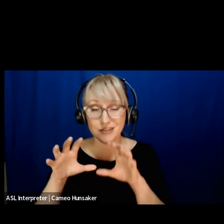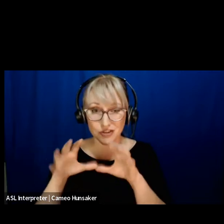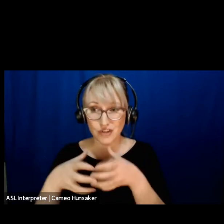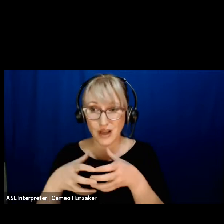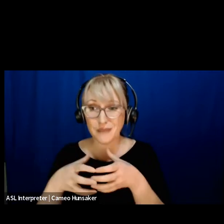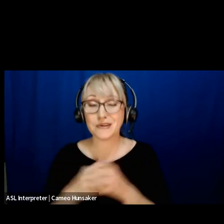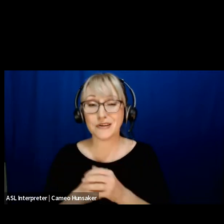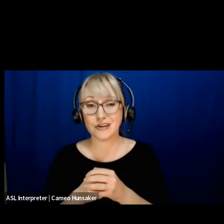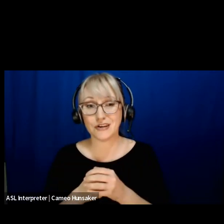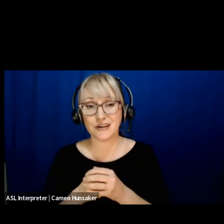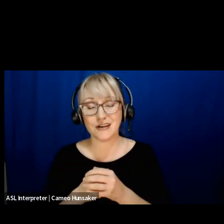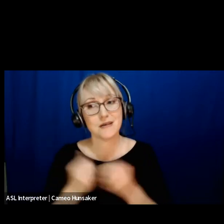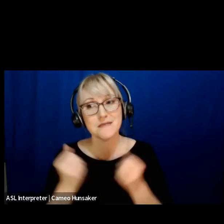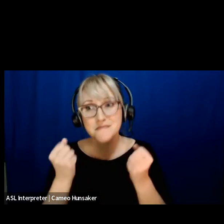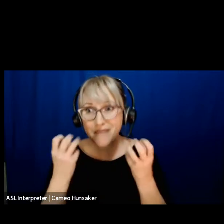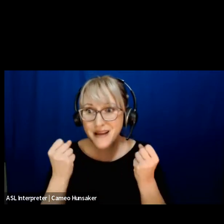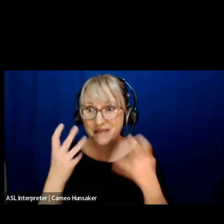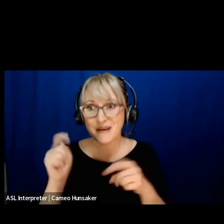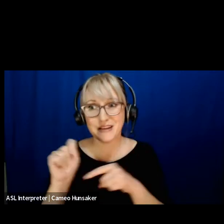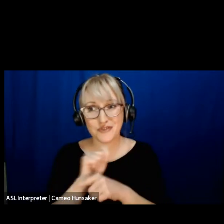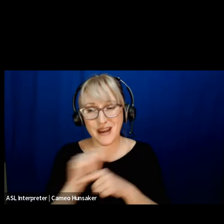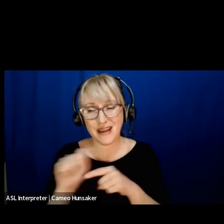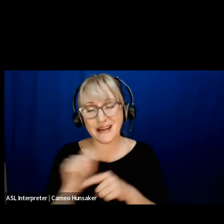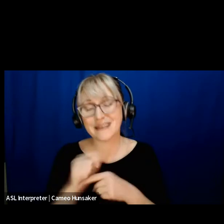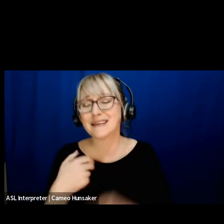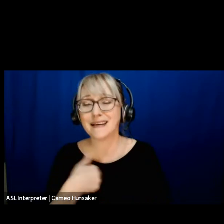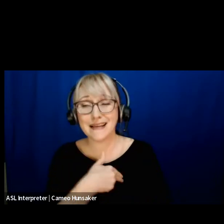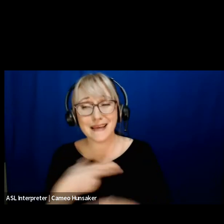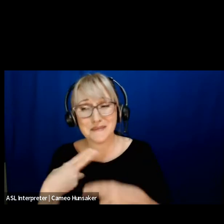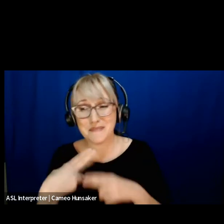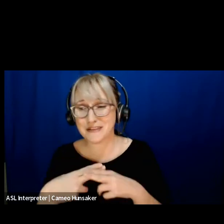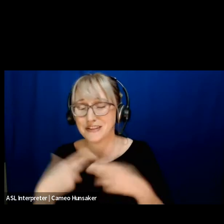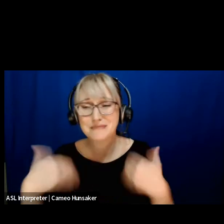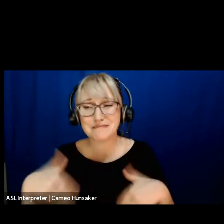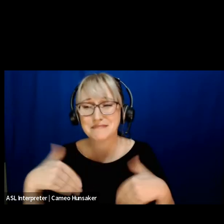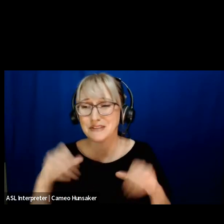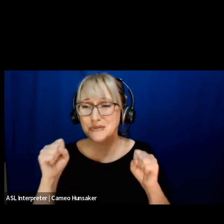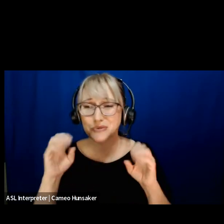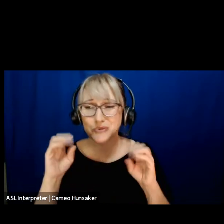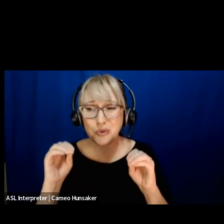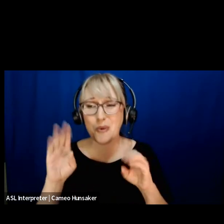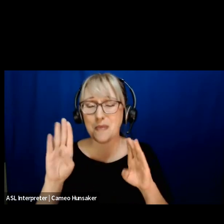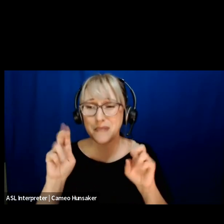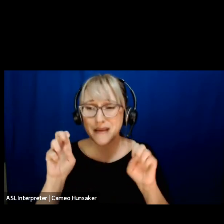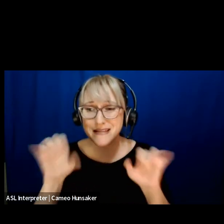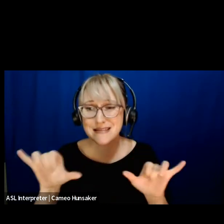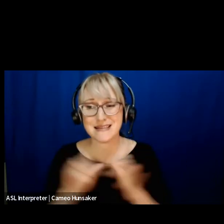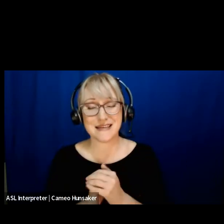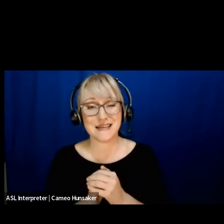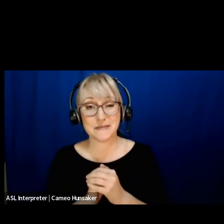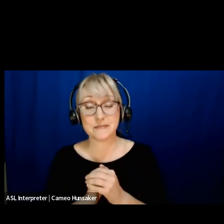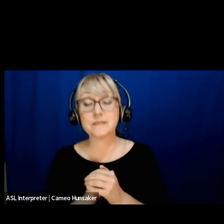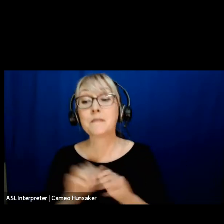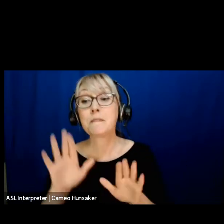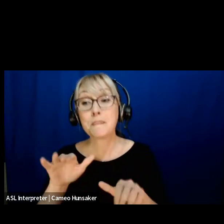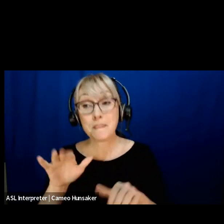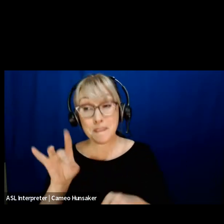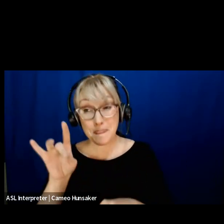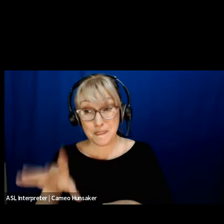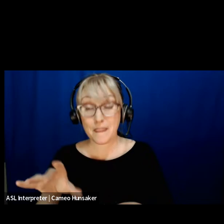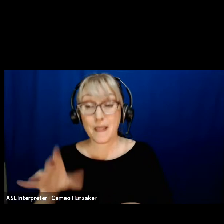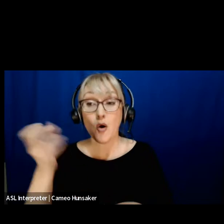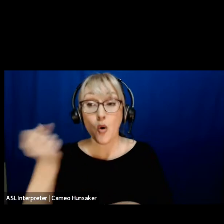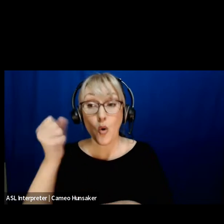It's been, like Nikki said, it's been very busy. I want to just mention a hold the date in April